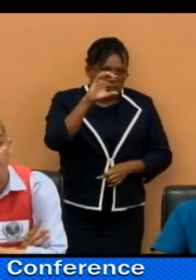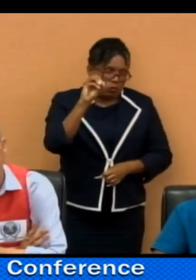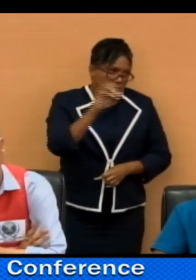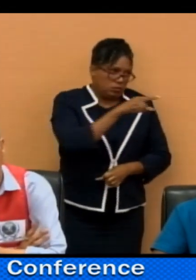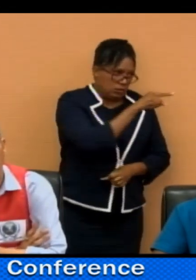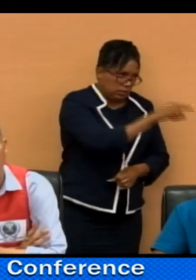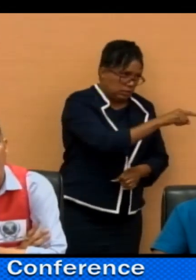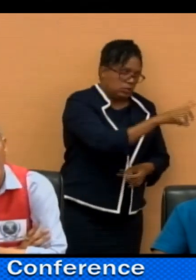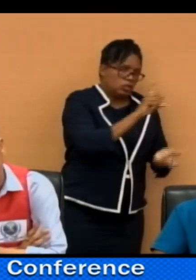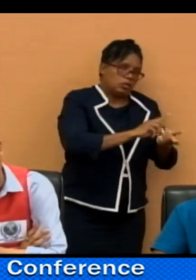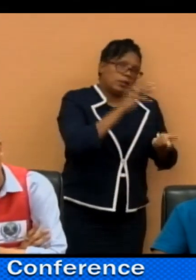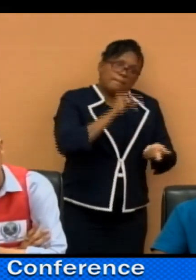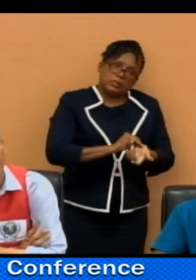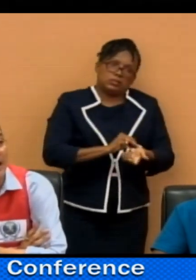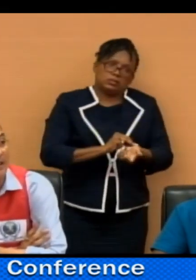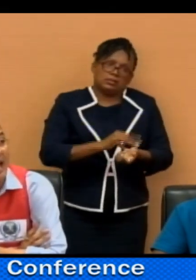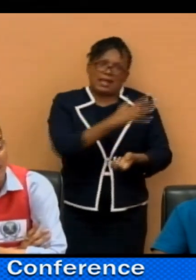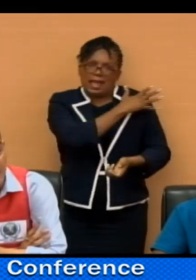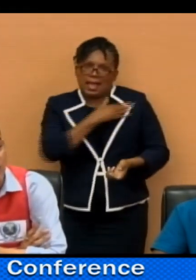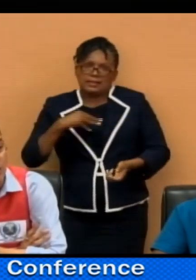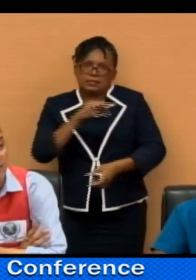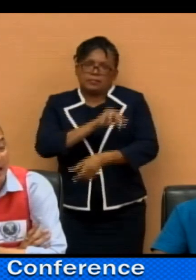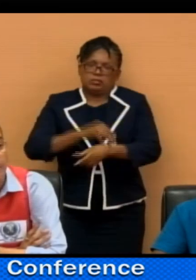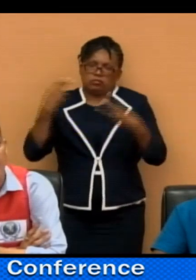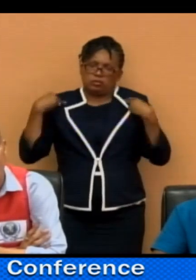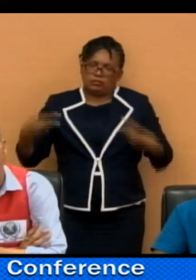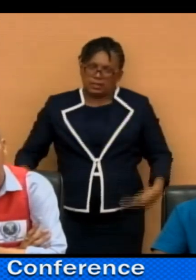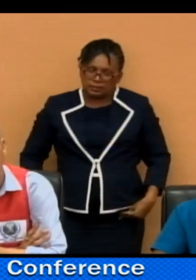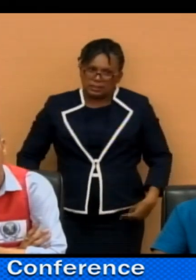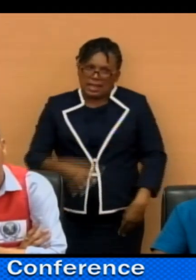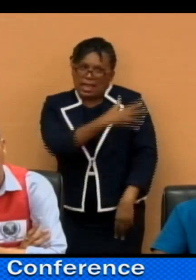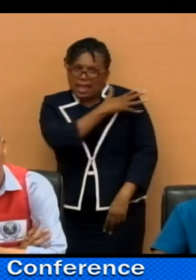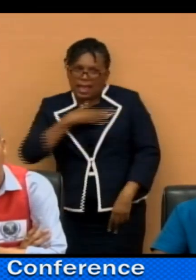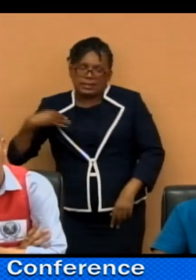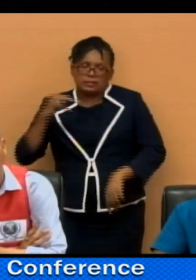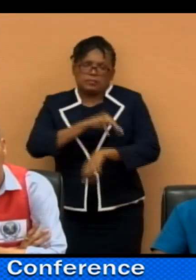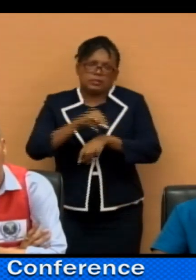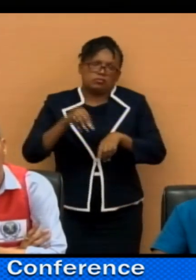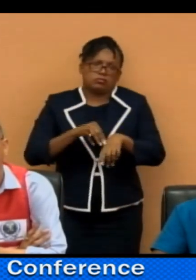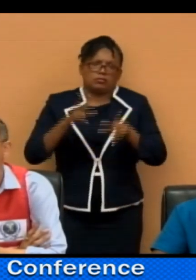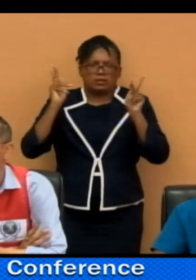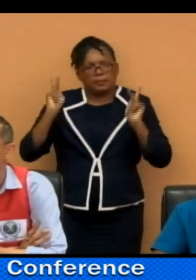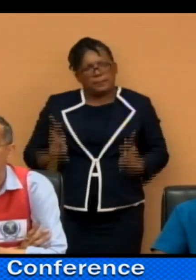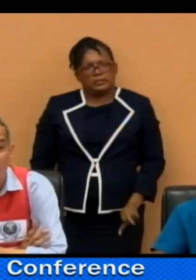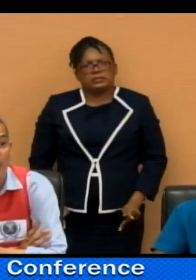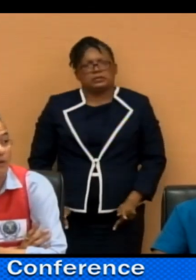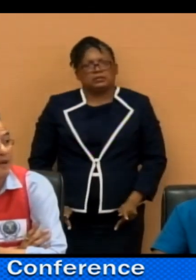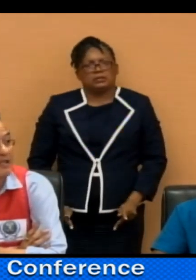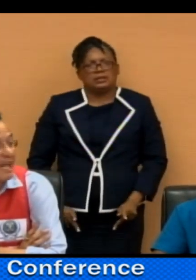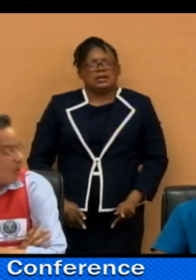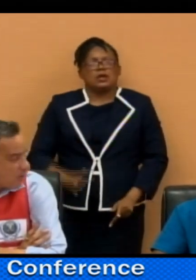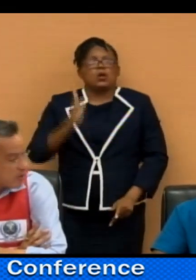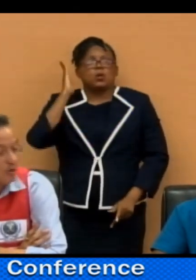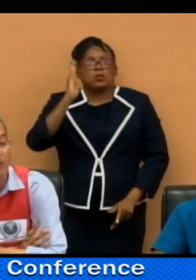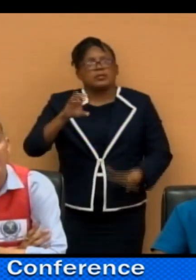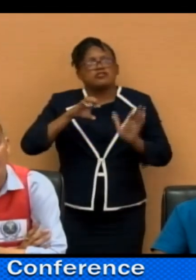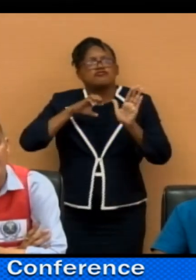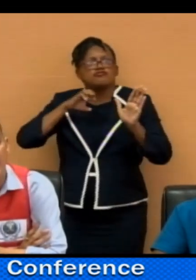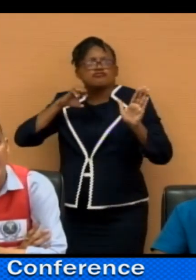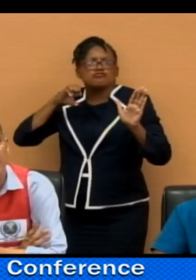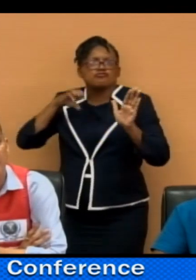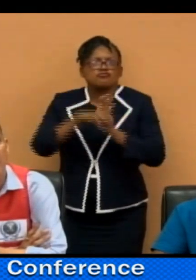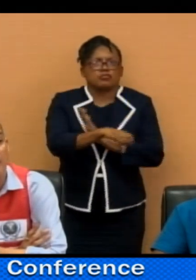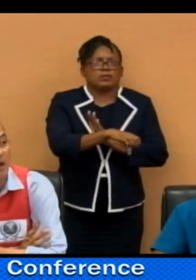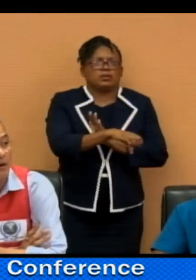Dr. George Mitchell and the Minister of Health and the Ministry of Health personnel, which is a criminal offense and also